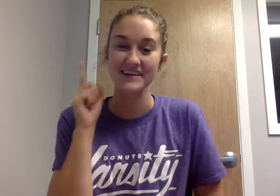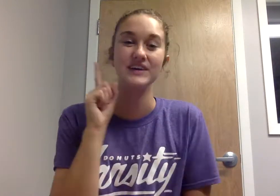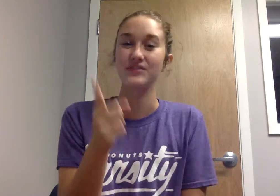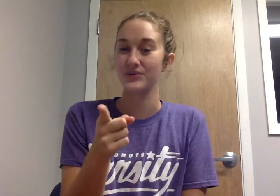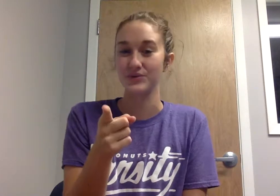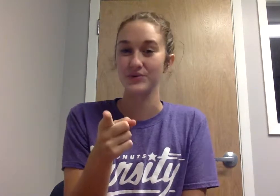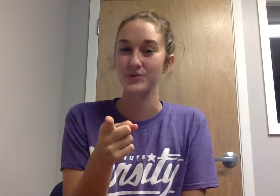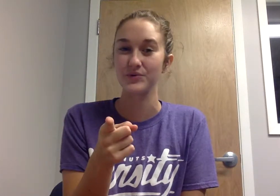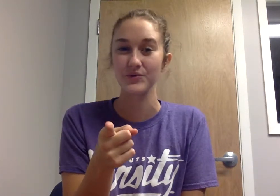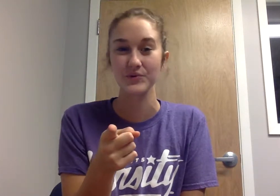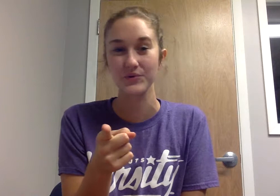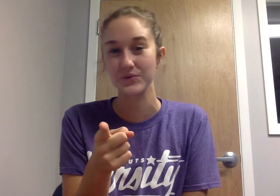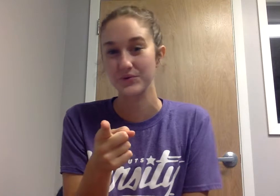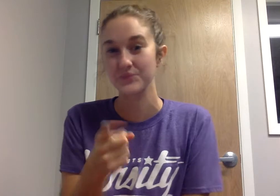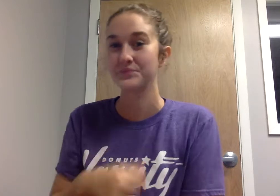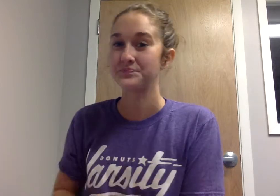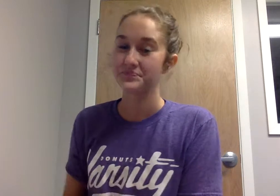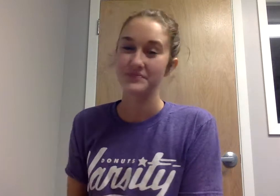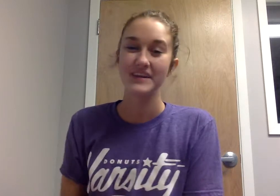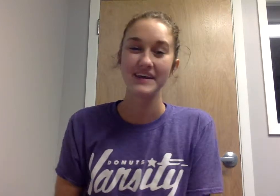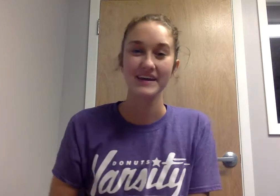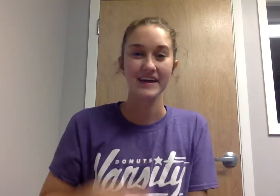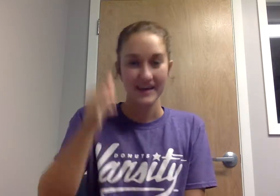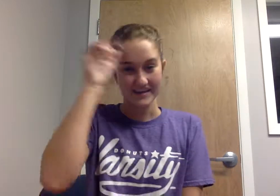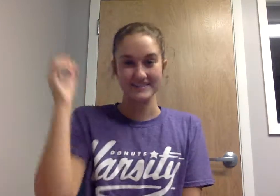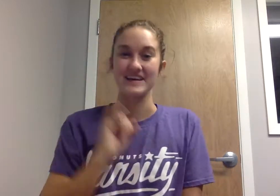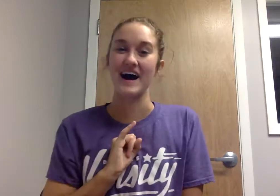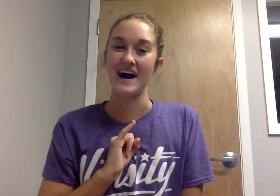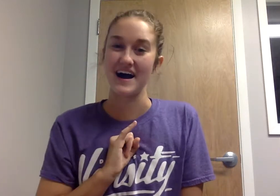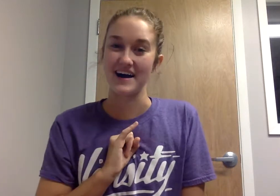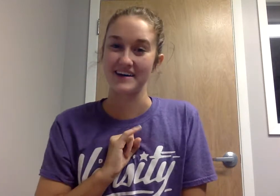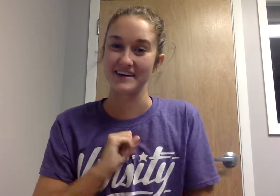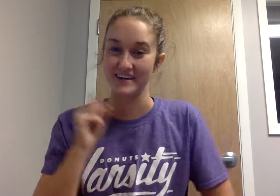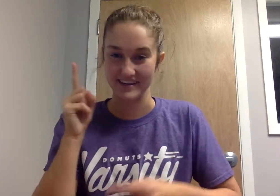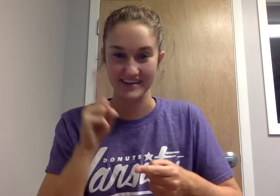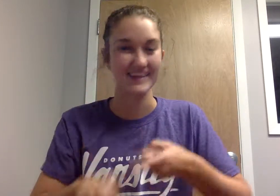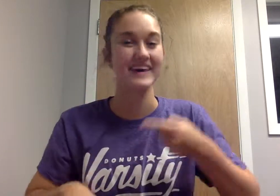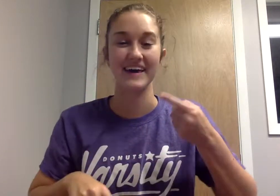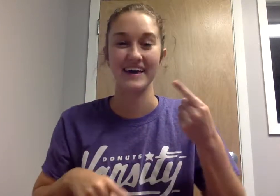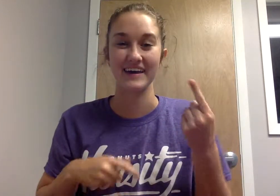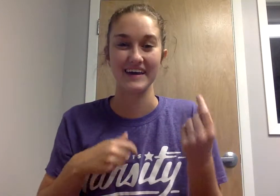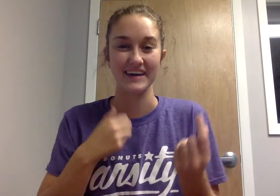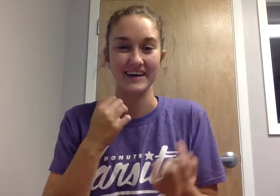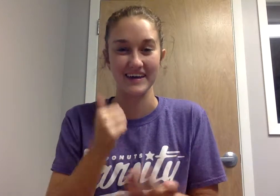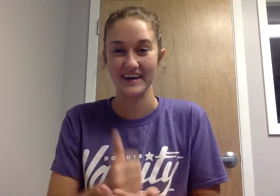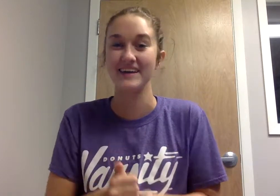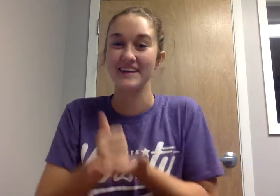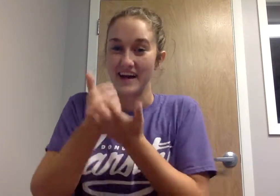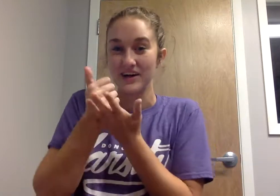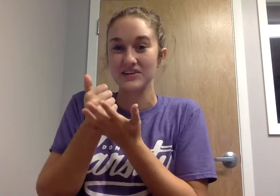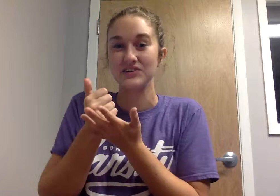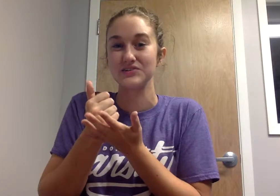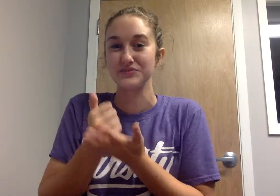you. Cause I can't help